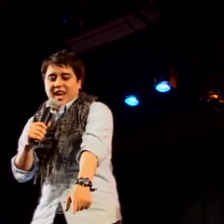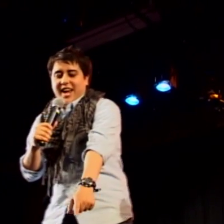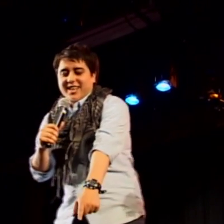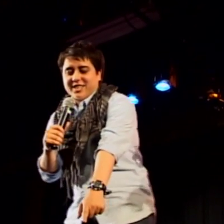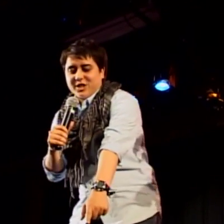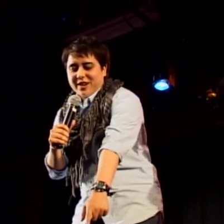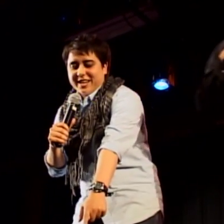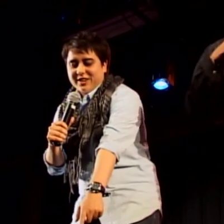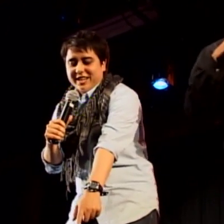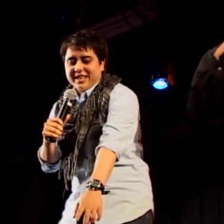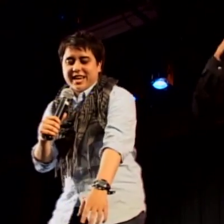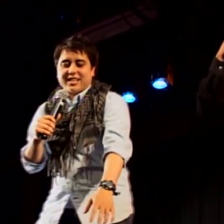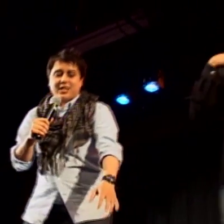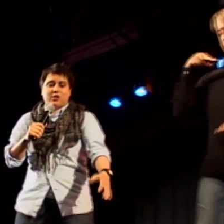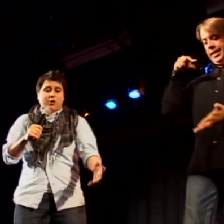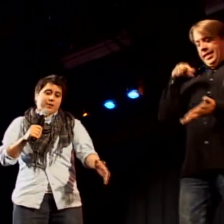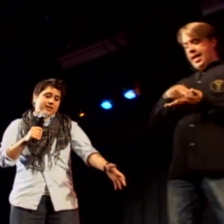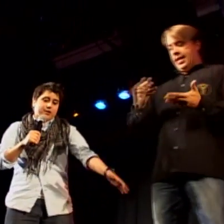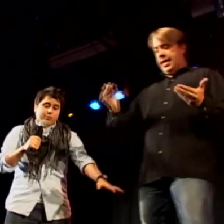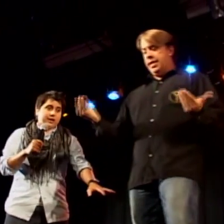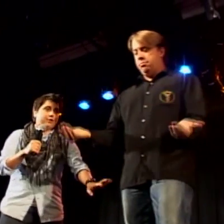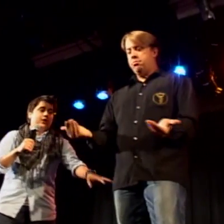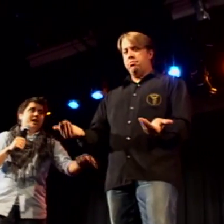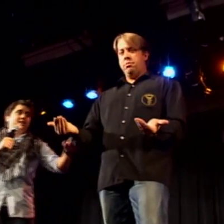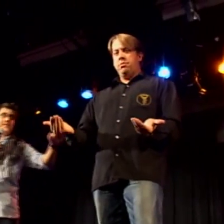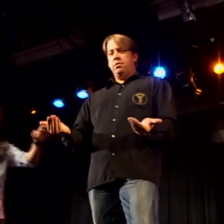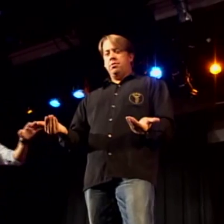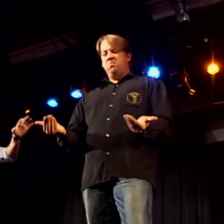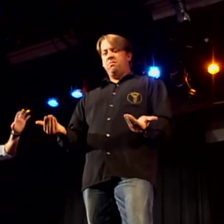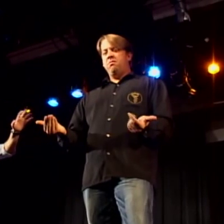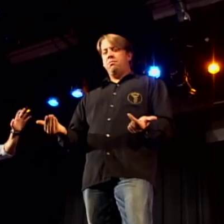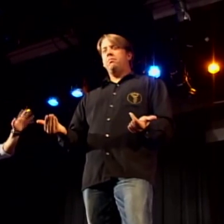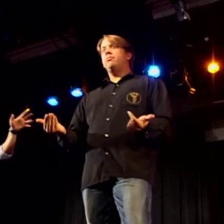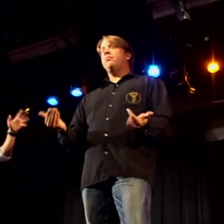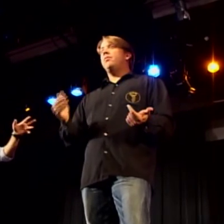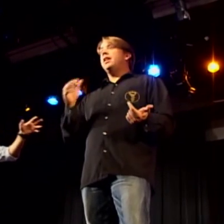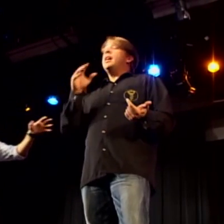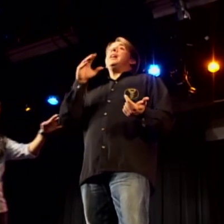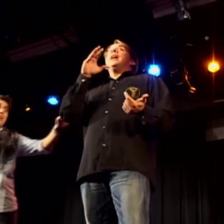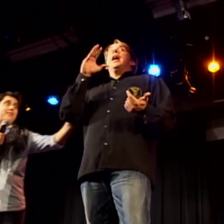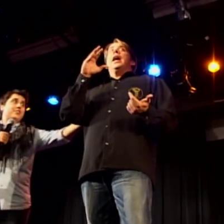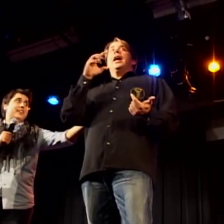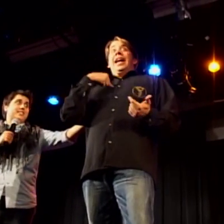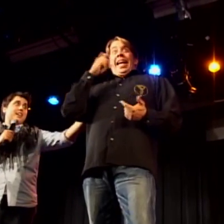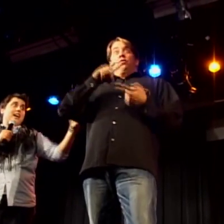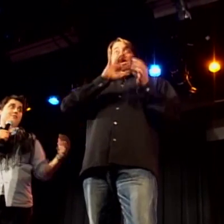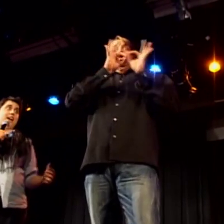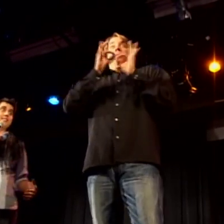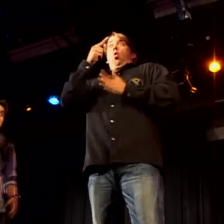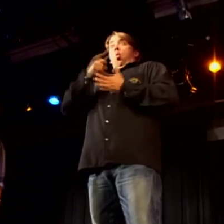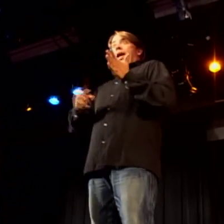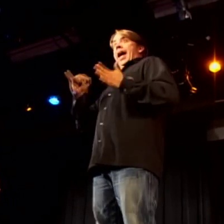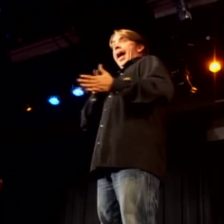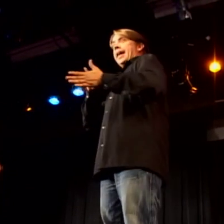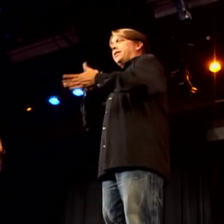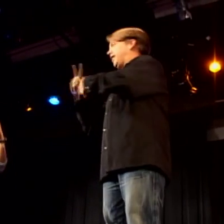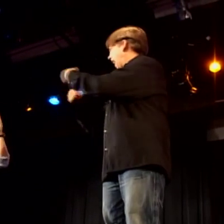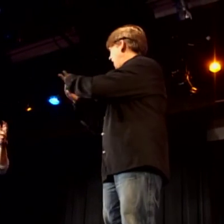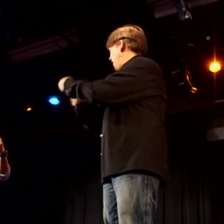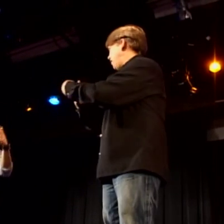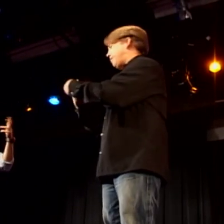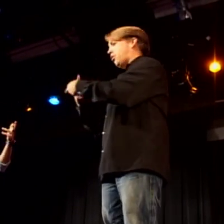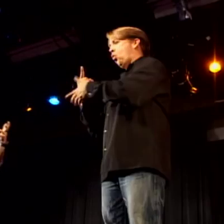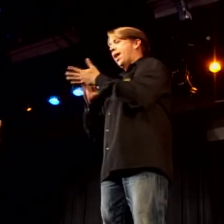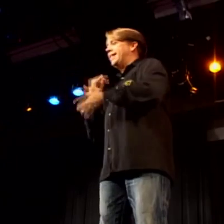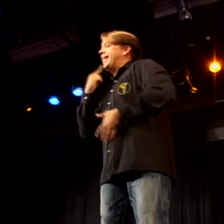Be scared. And you're right here, Keith, and or right there, whatever. And you have to interpret everything I sign, right? Because of